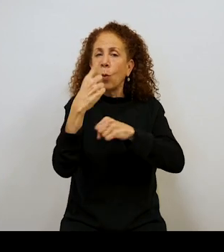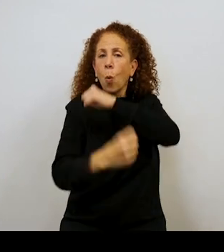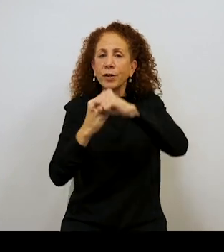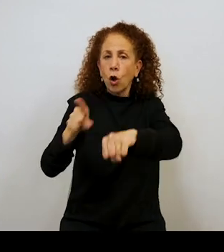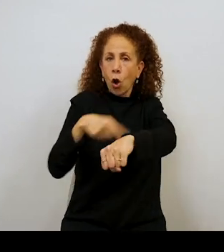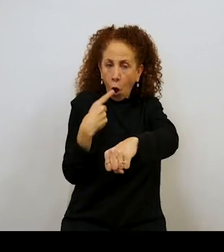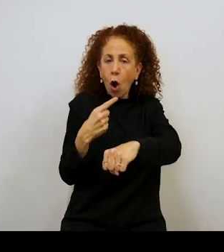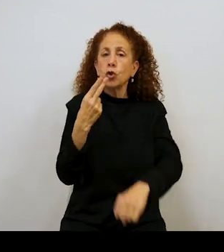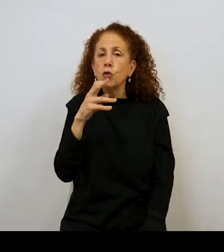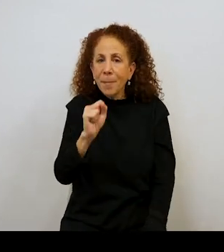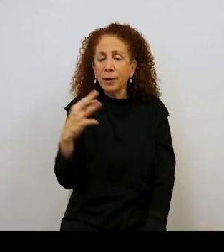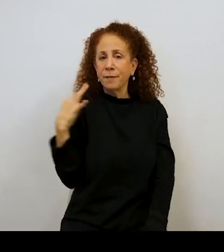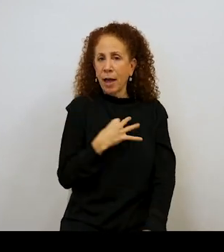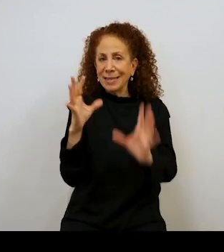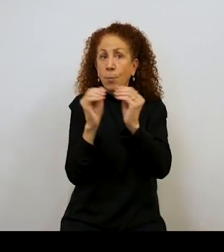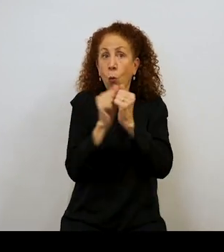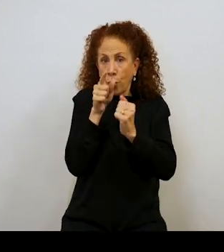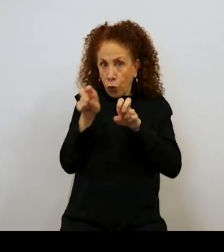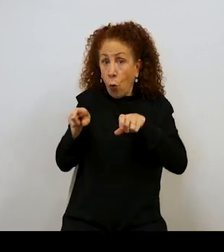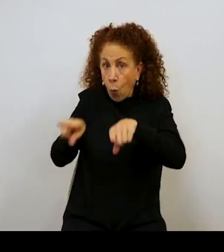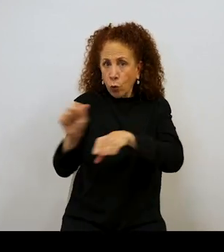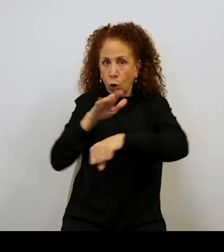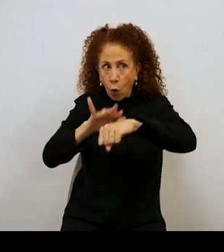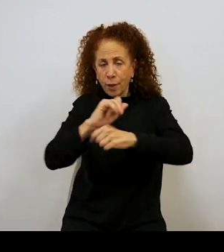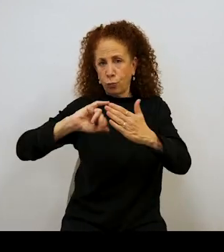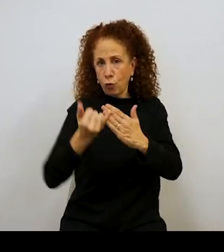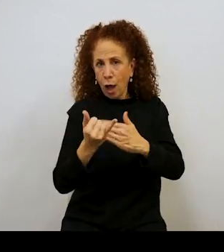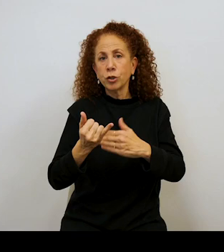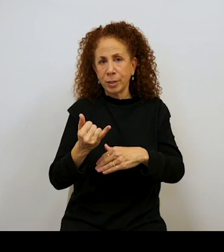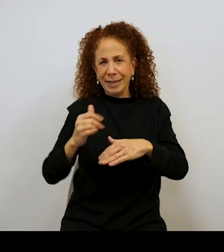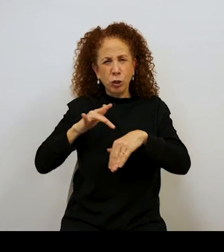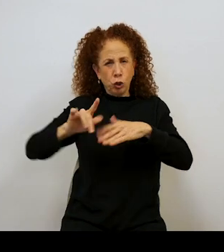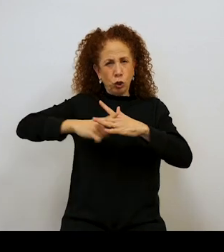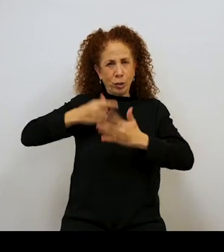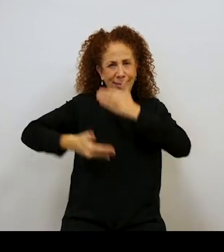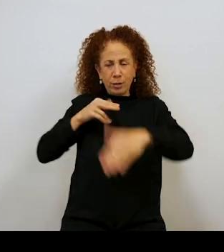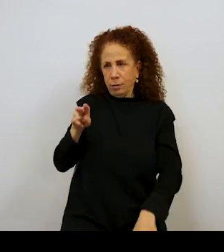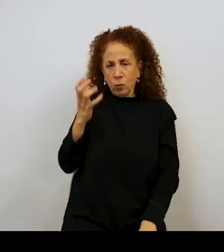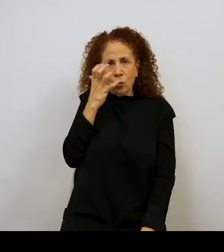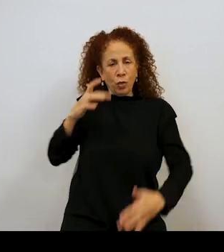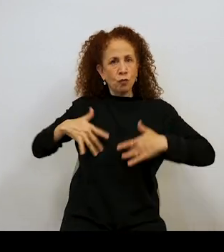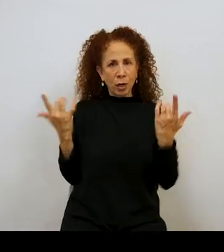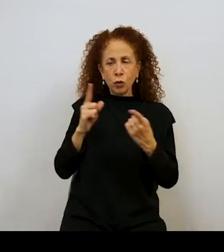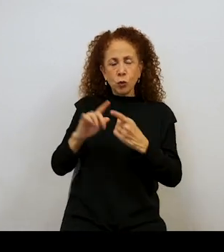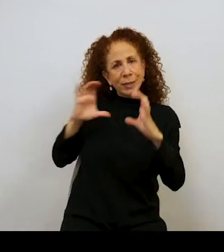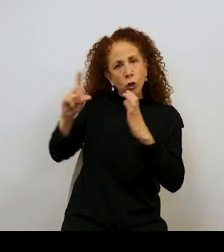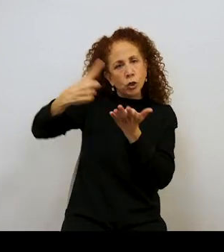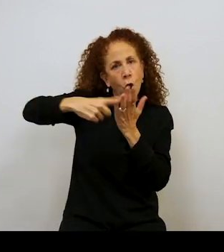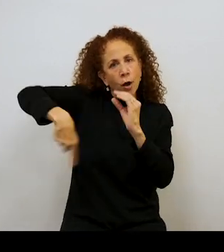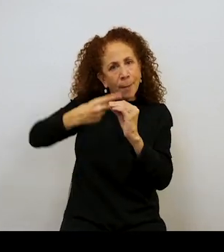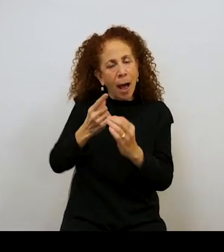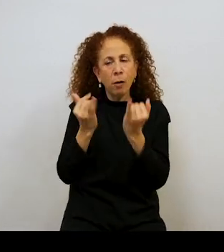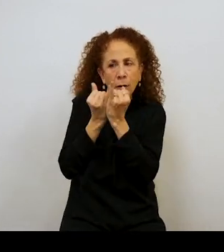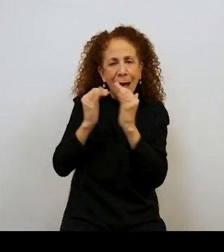Center faculty seminar with Emily while she was working on this project in early stages, and it was just plain thrilling to hear her talk